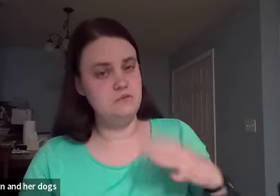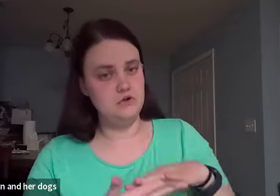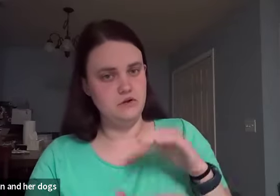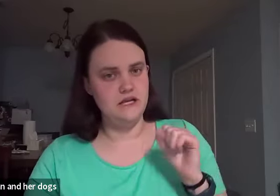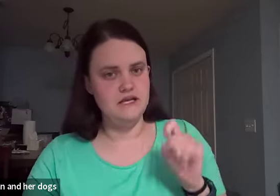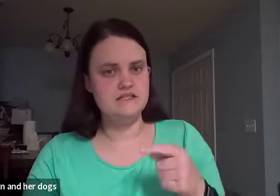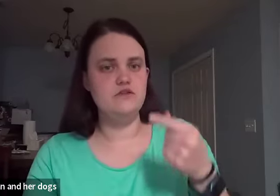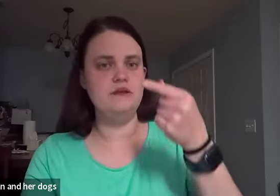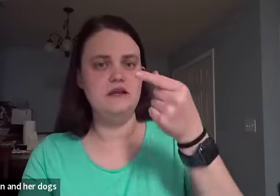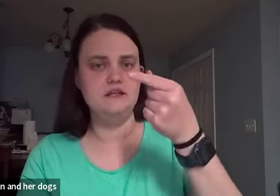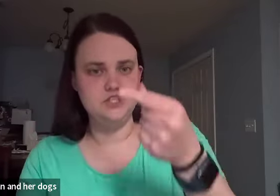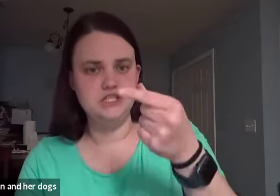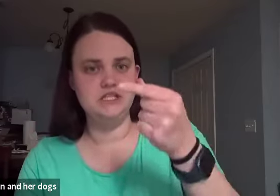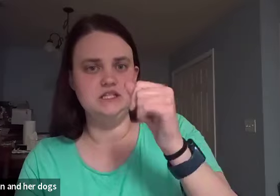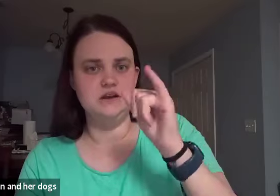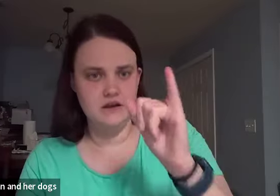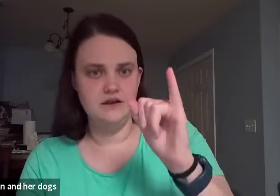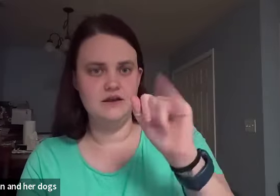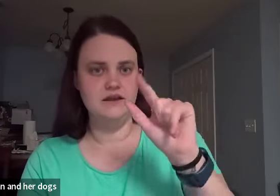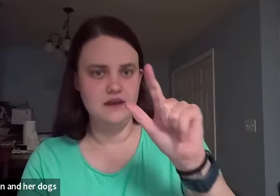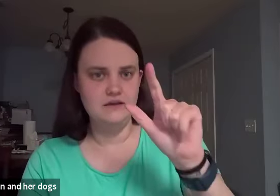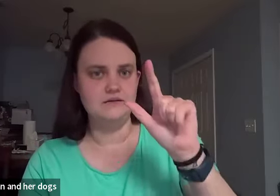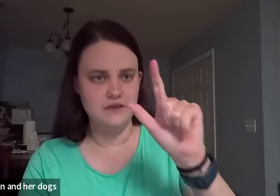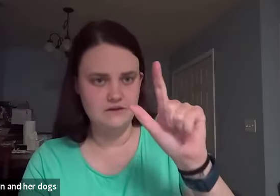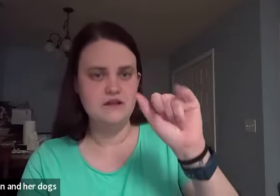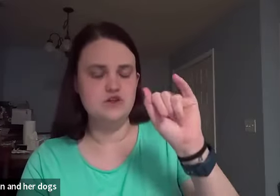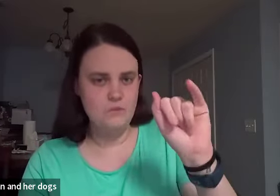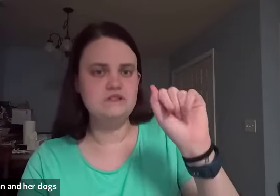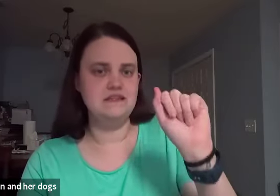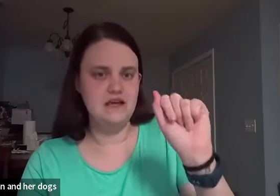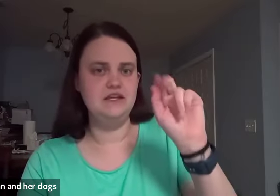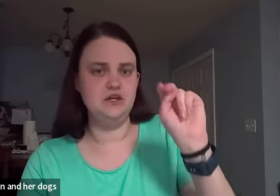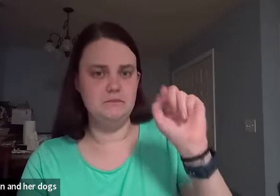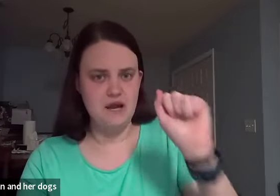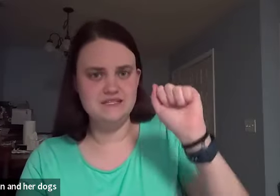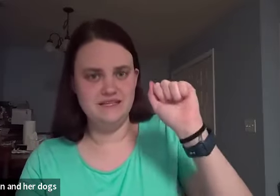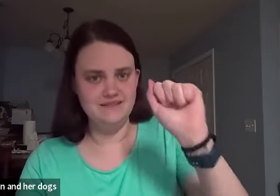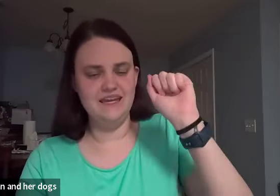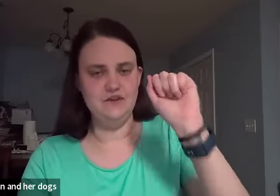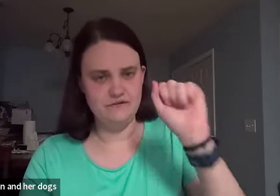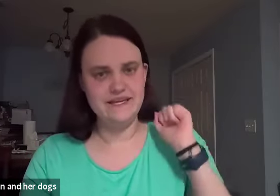people are learning ASL, they'll be like Gill. It's almost like you're bouncing it like in their